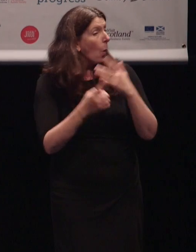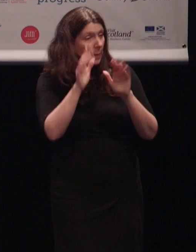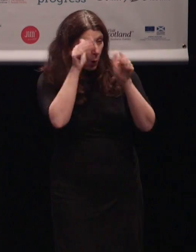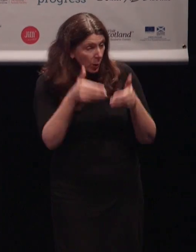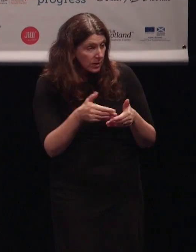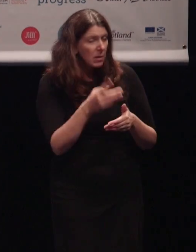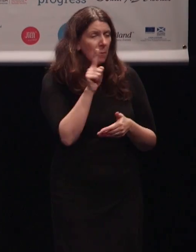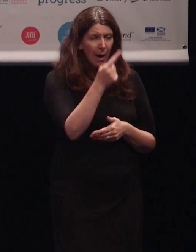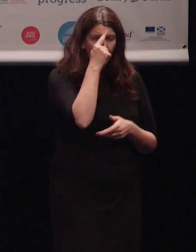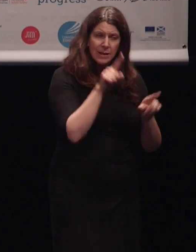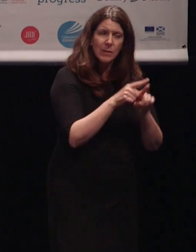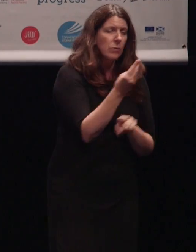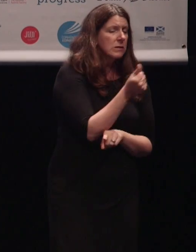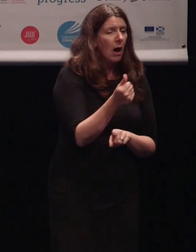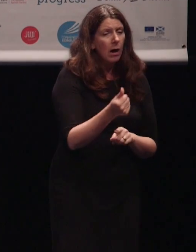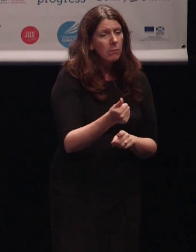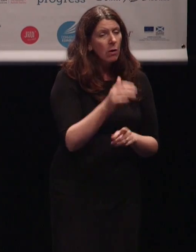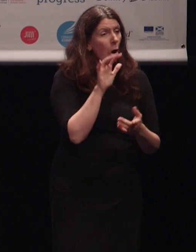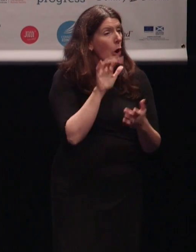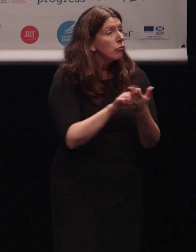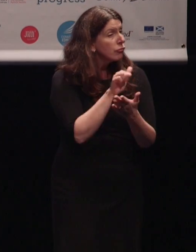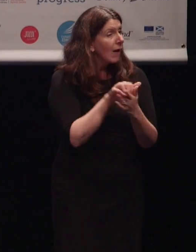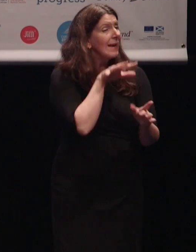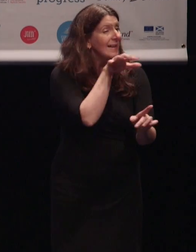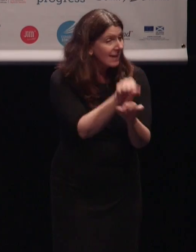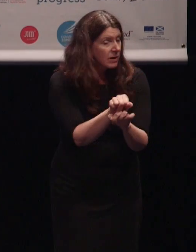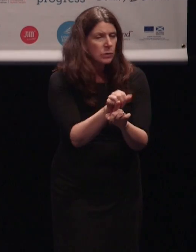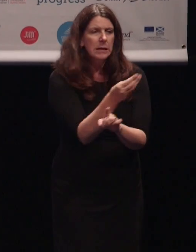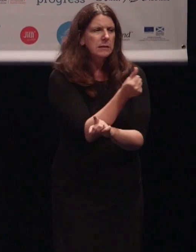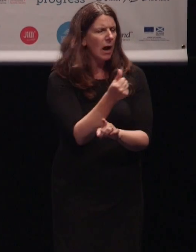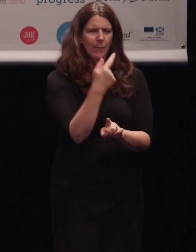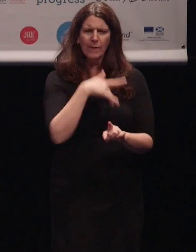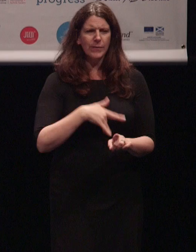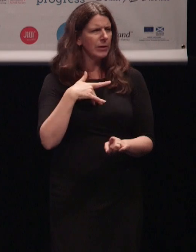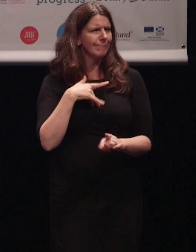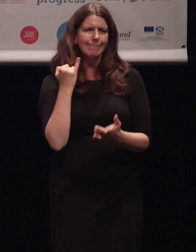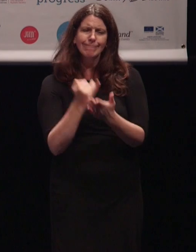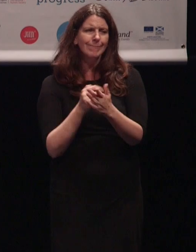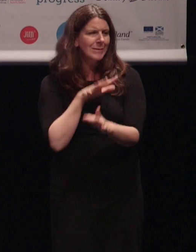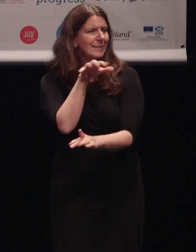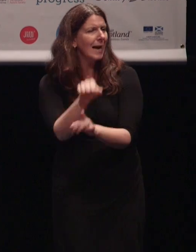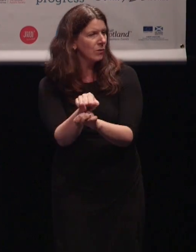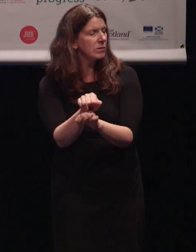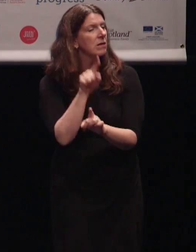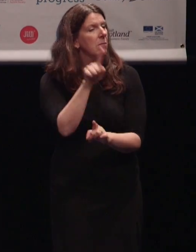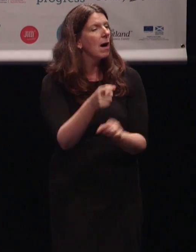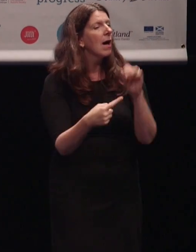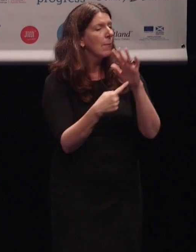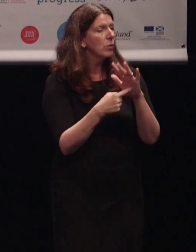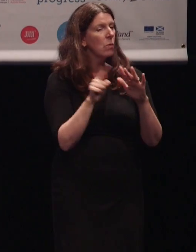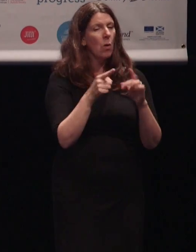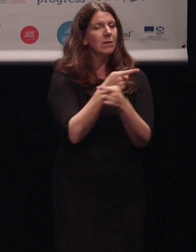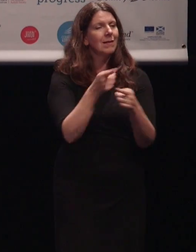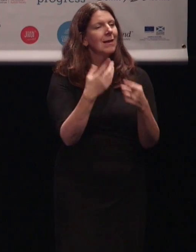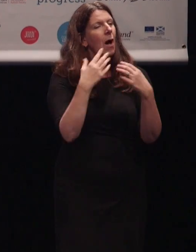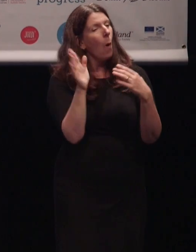the wrong diagnosis, I'm not sure. Of course, the important thing is that person get access to the right help. But